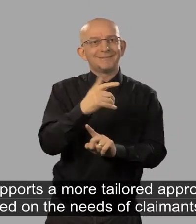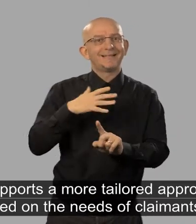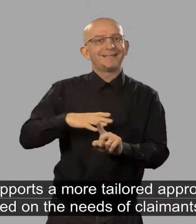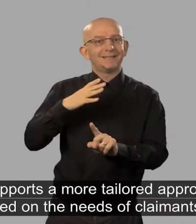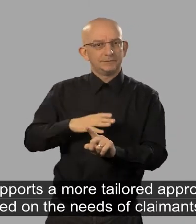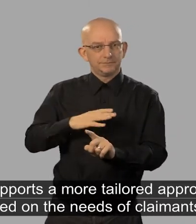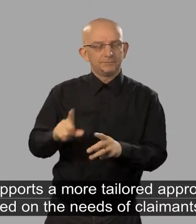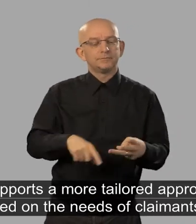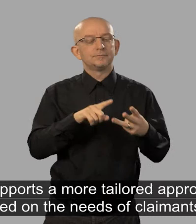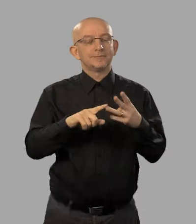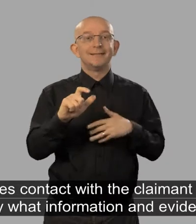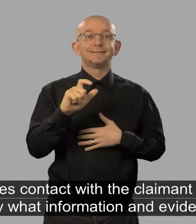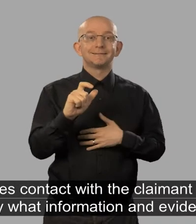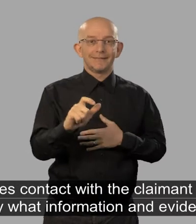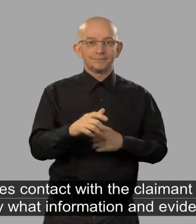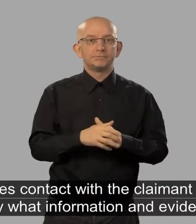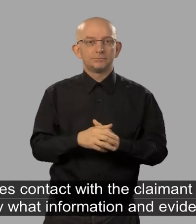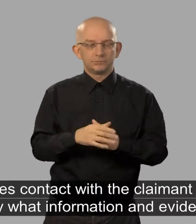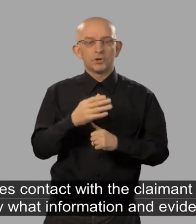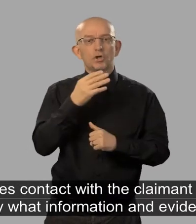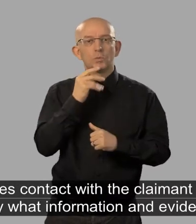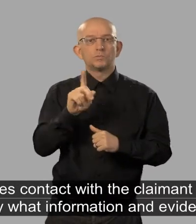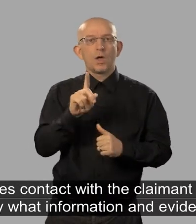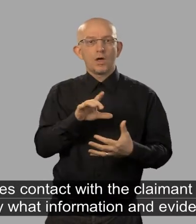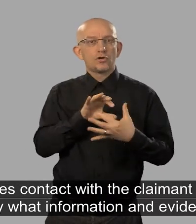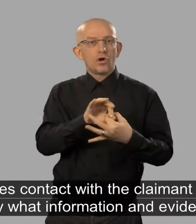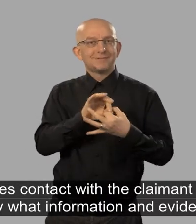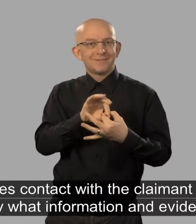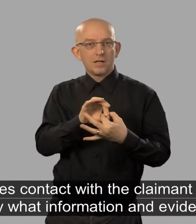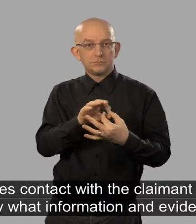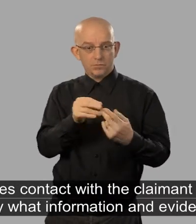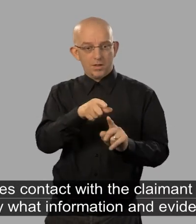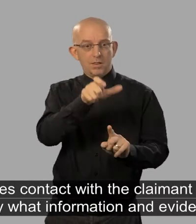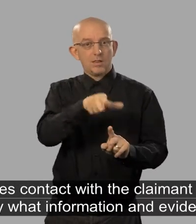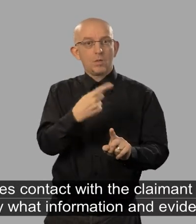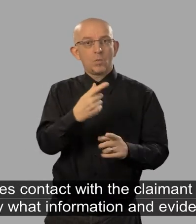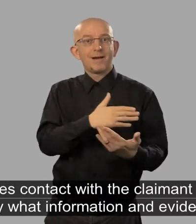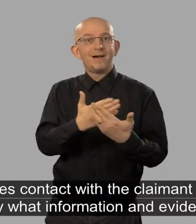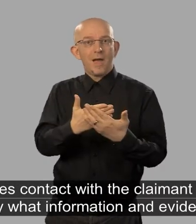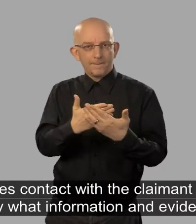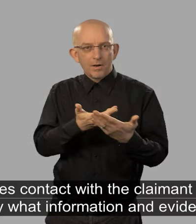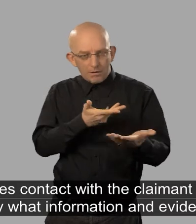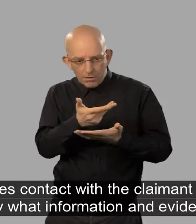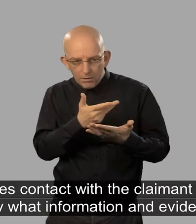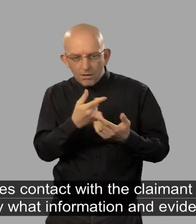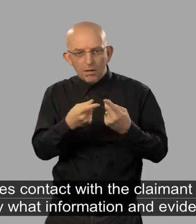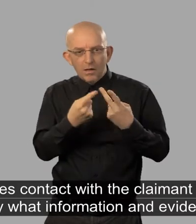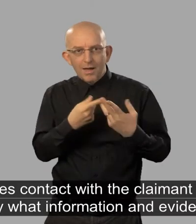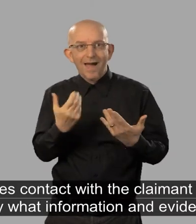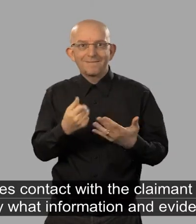of claimants. C. Uses contact with the claimant to identify what information and evidence may